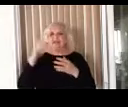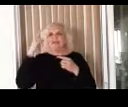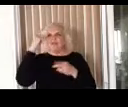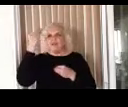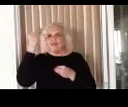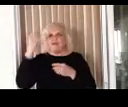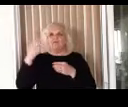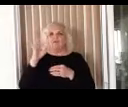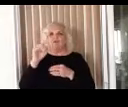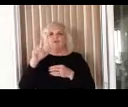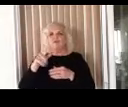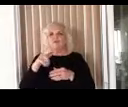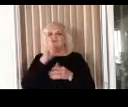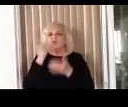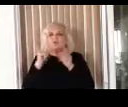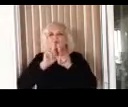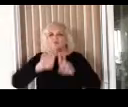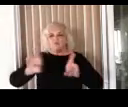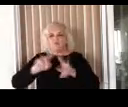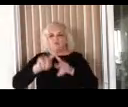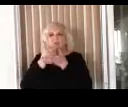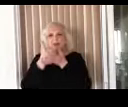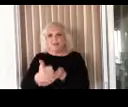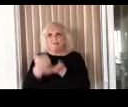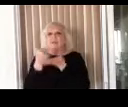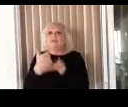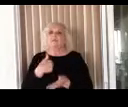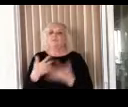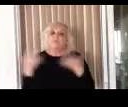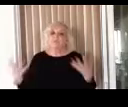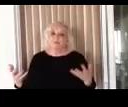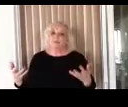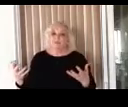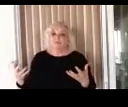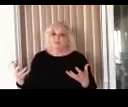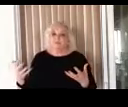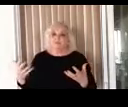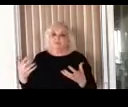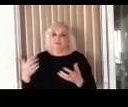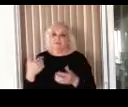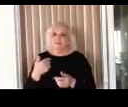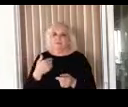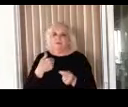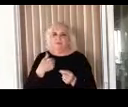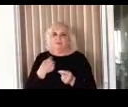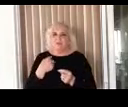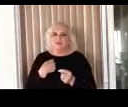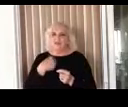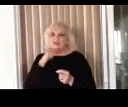to help, and she's helped me a lot. I don't get around very